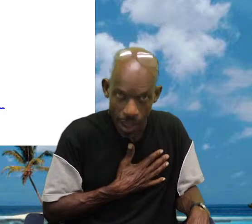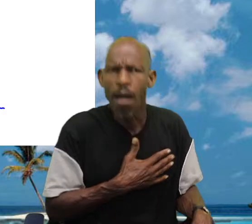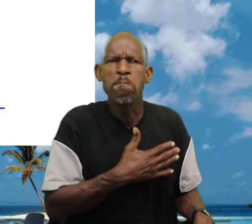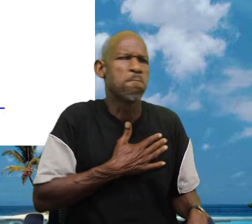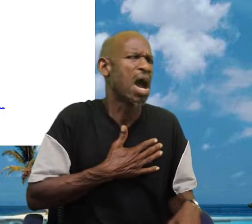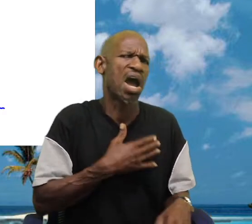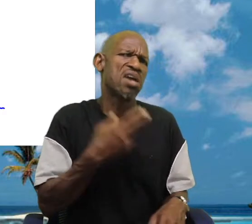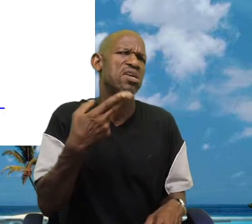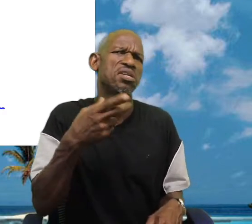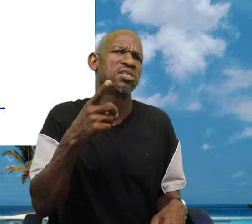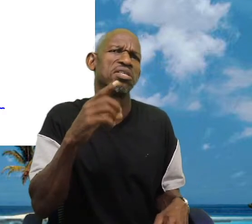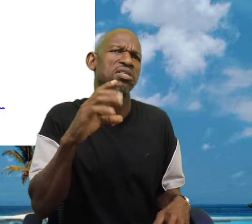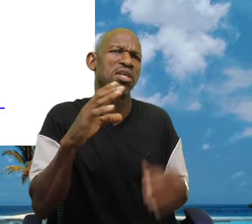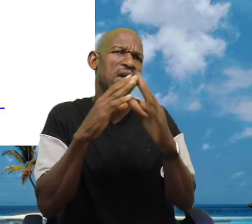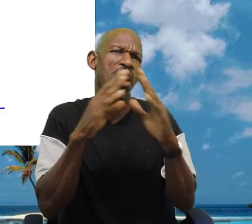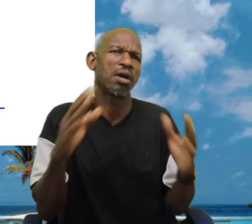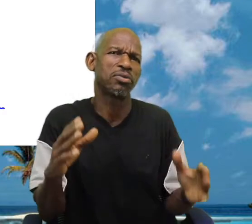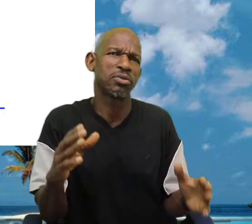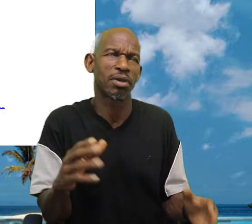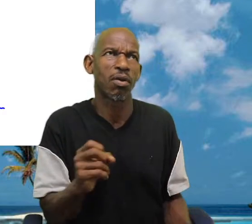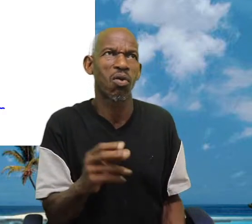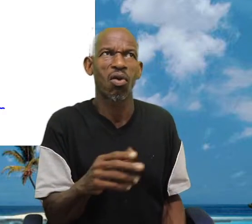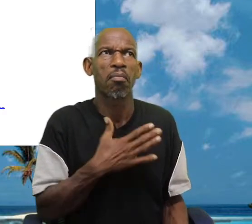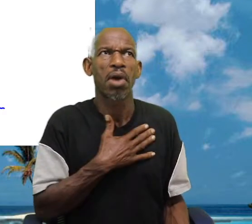And we want to pull out some adjectives